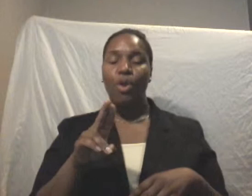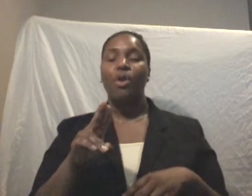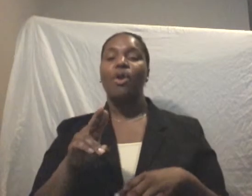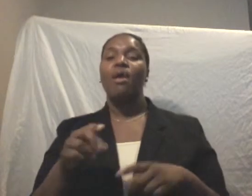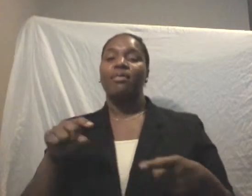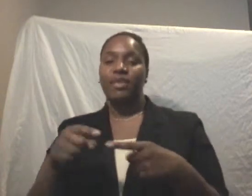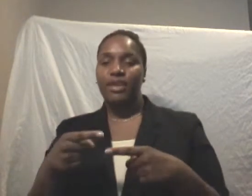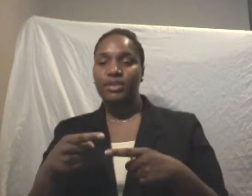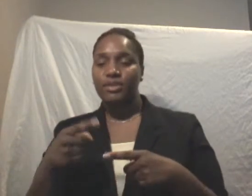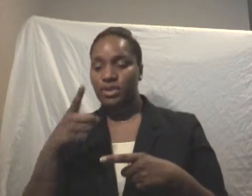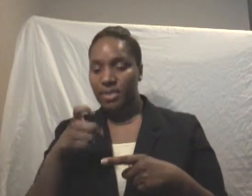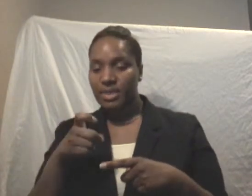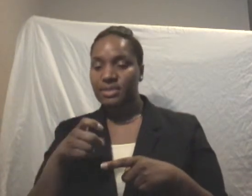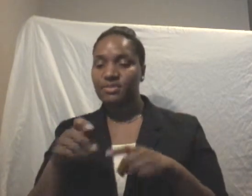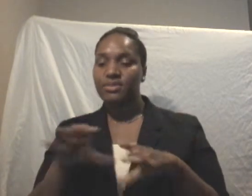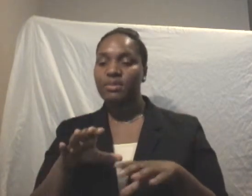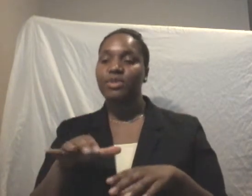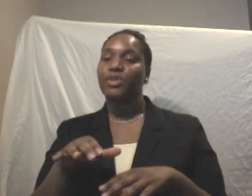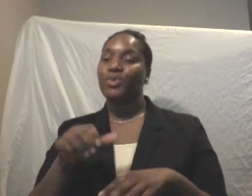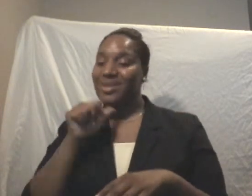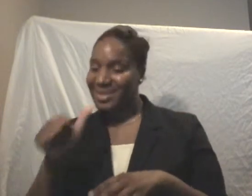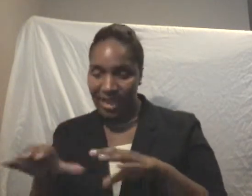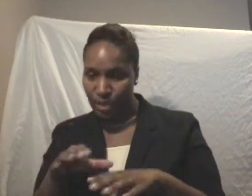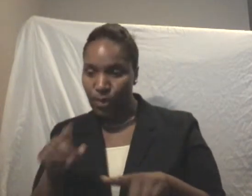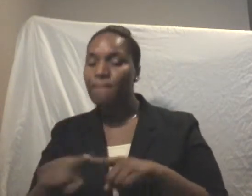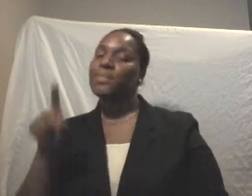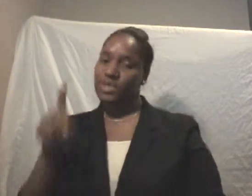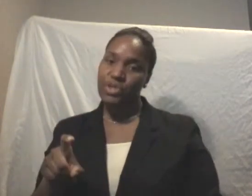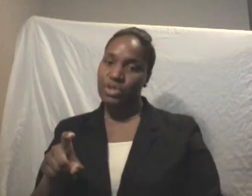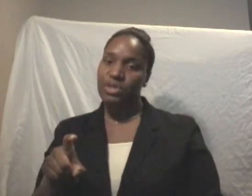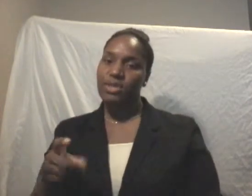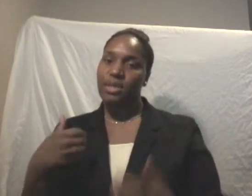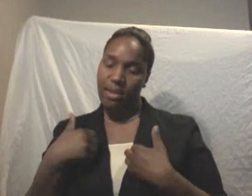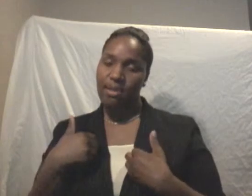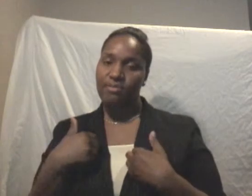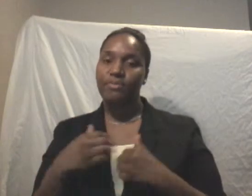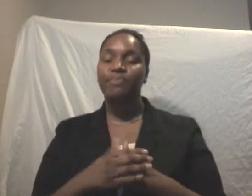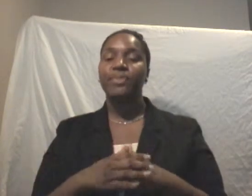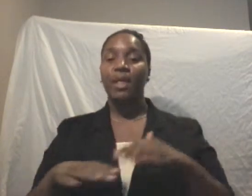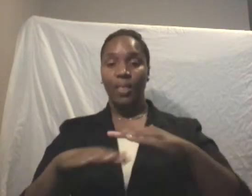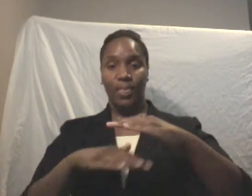you didn't do that you should have done. The minimum coverage